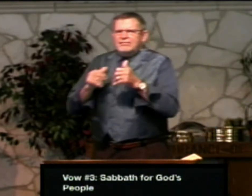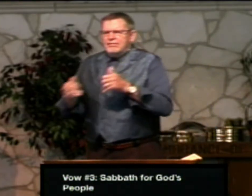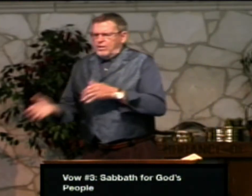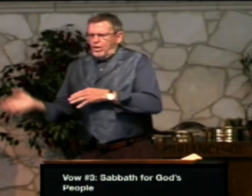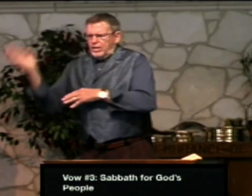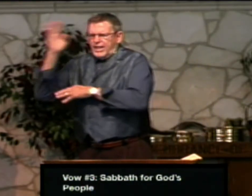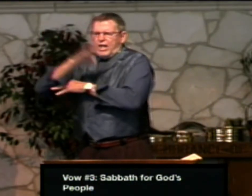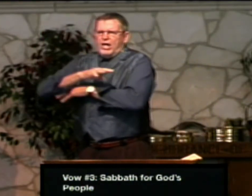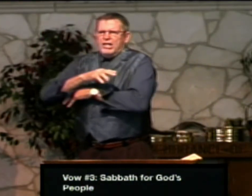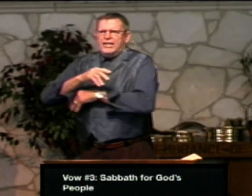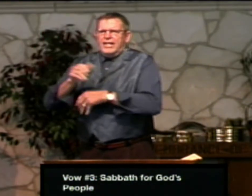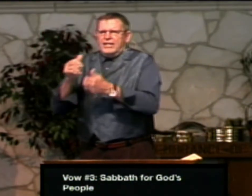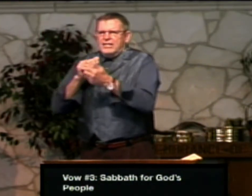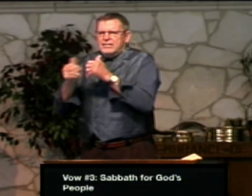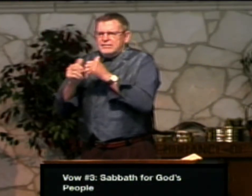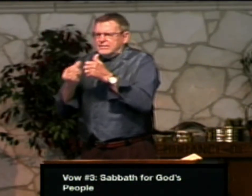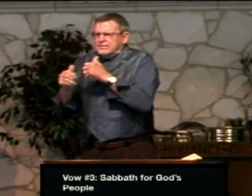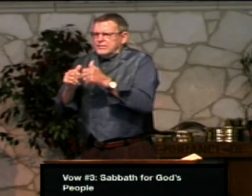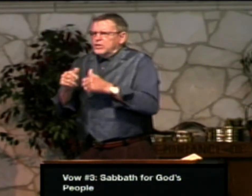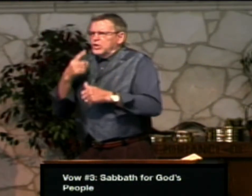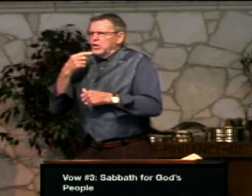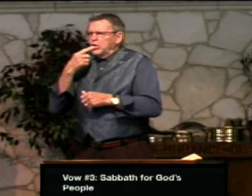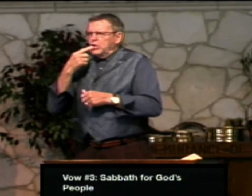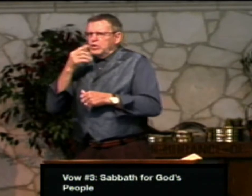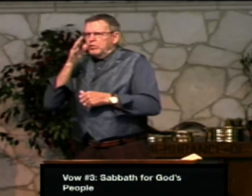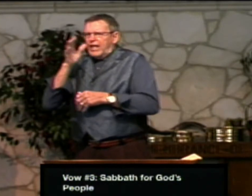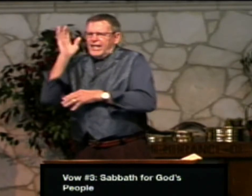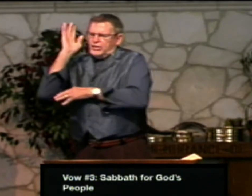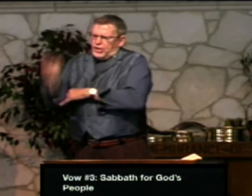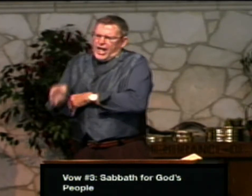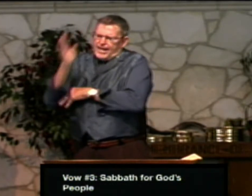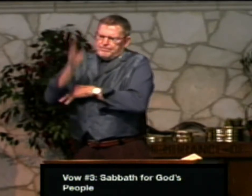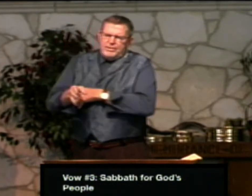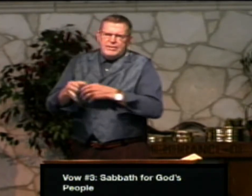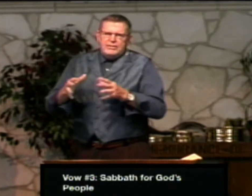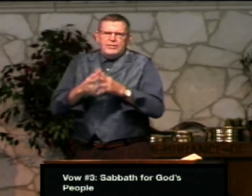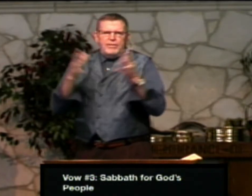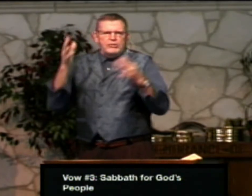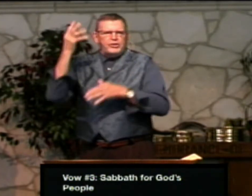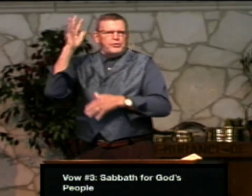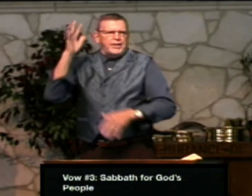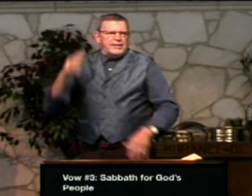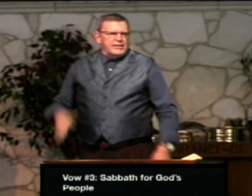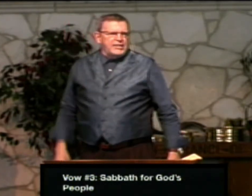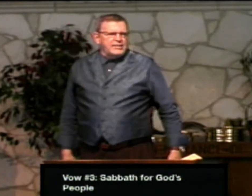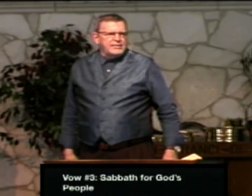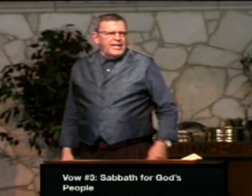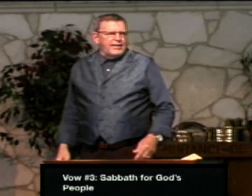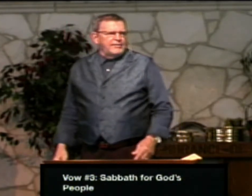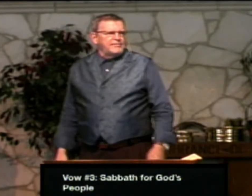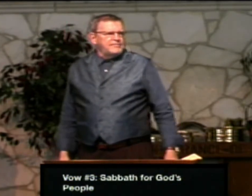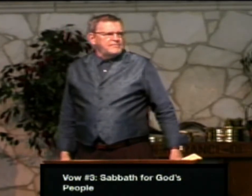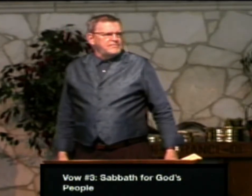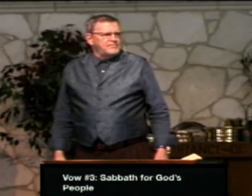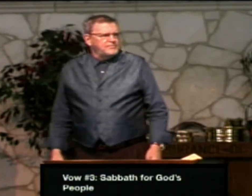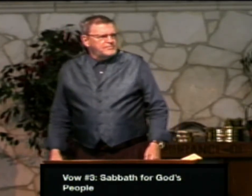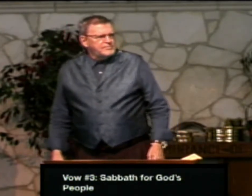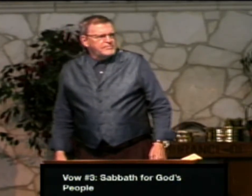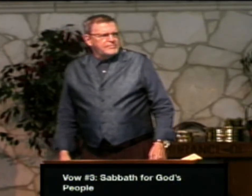And they, all day long, and they, who can chop the most trees down?